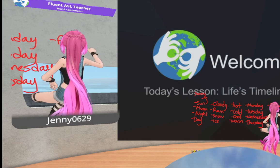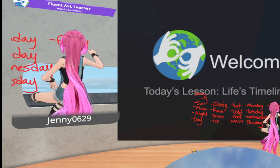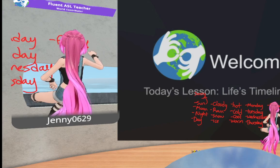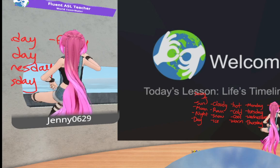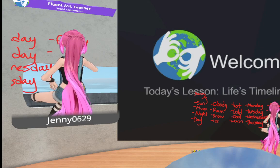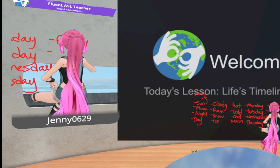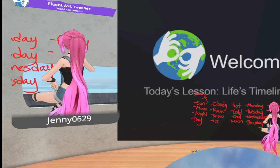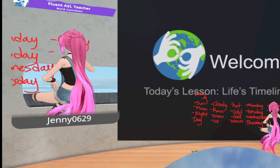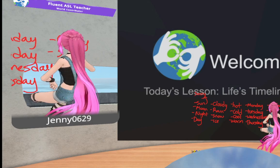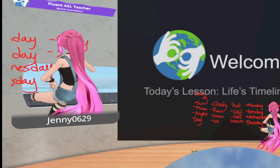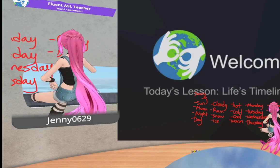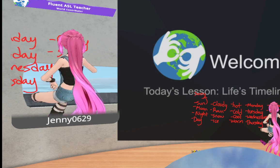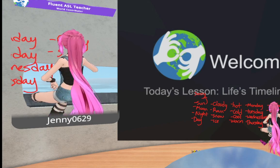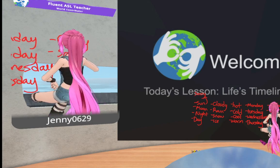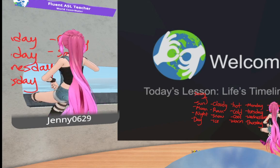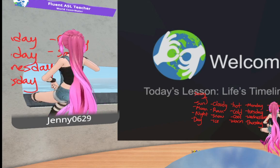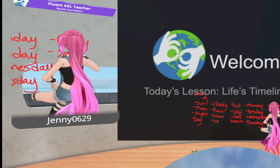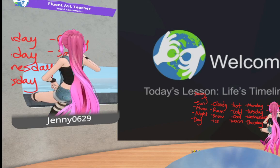Friday,